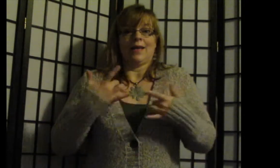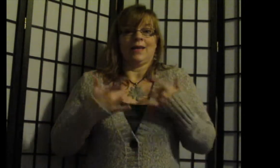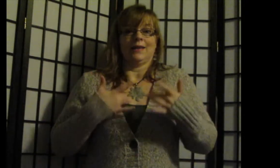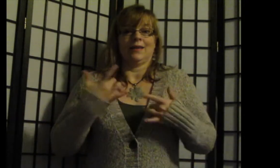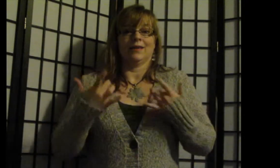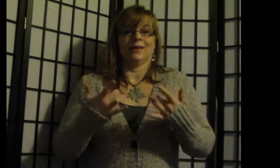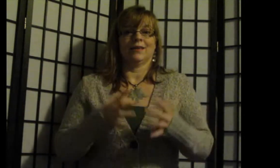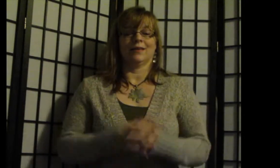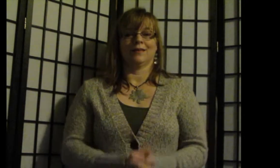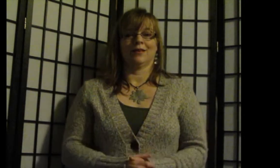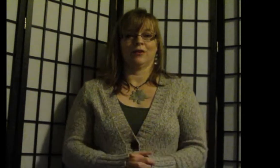Excited.